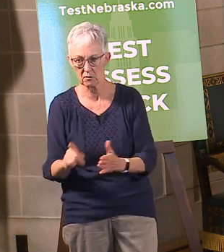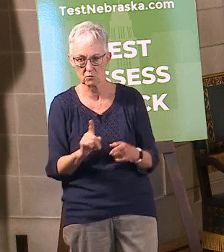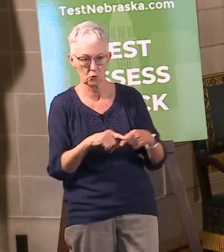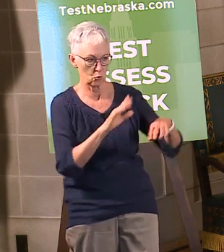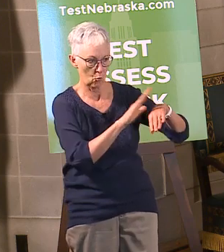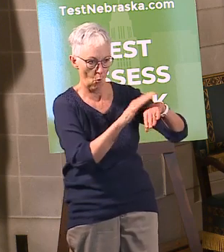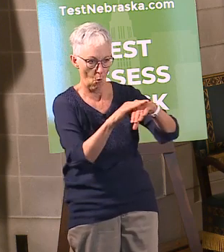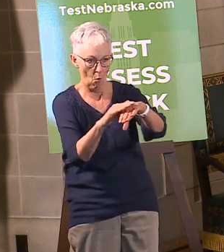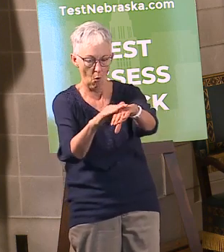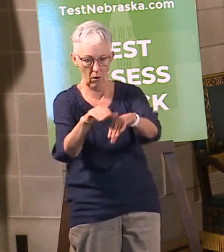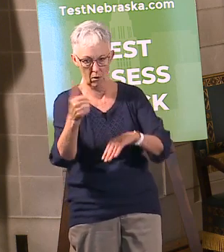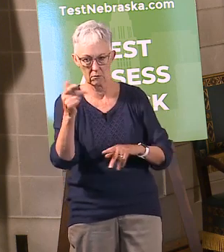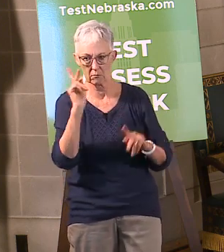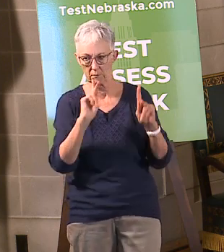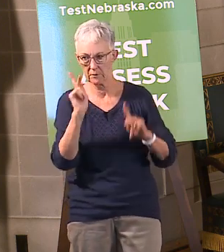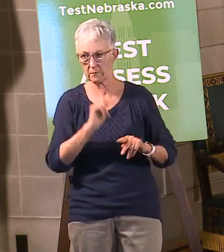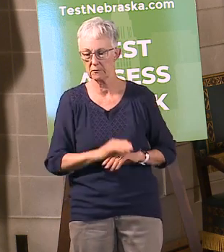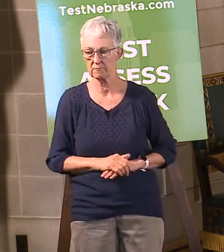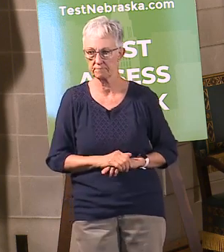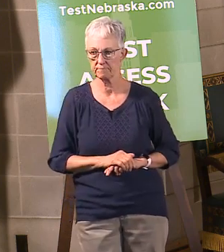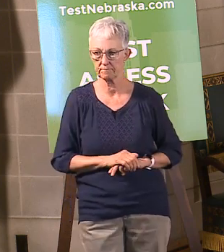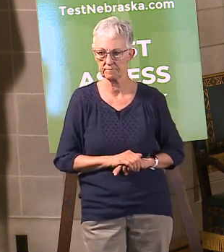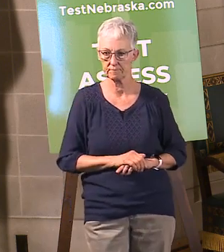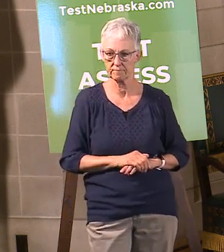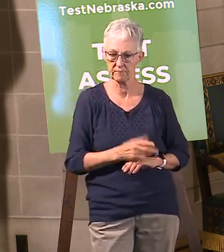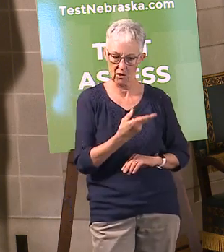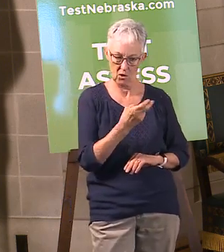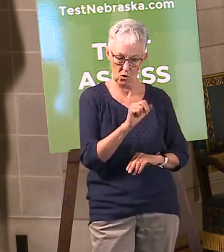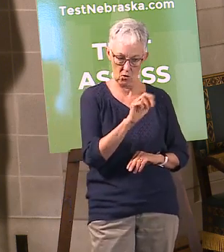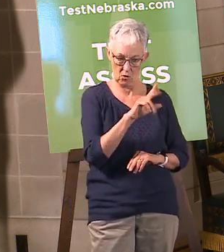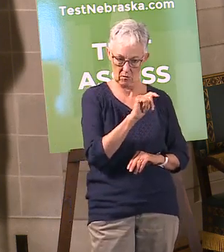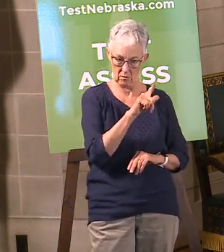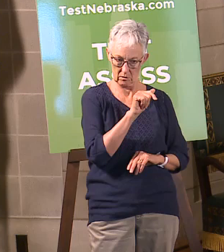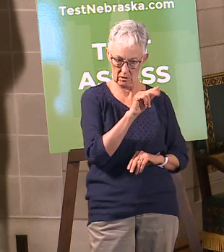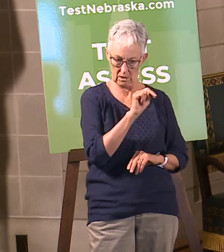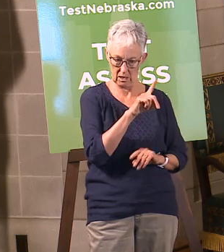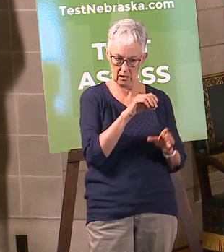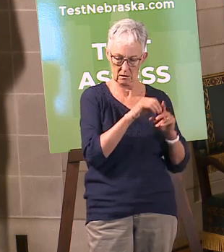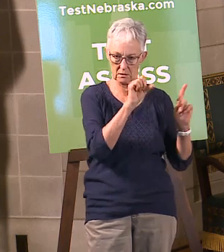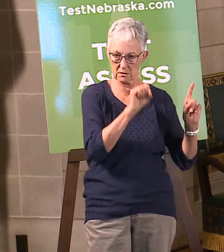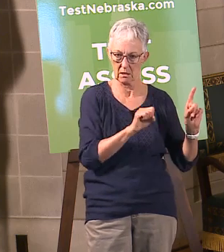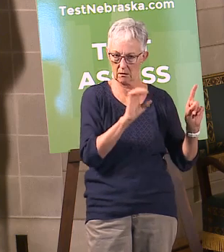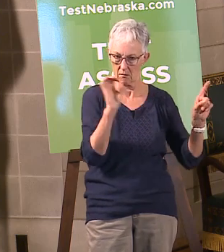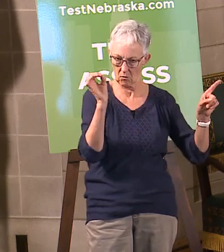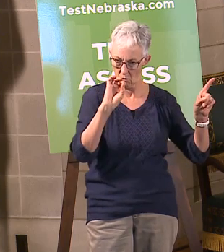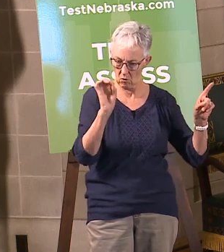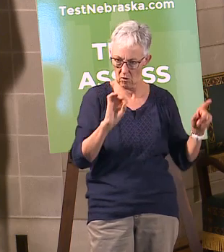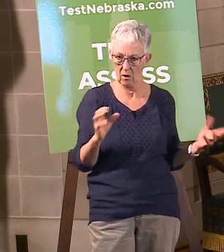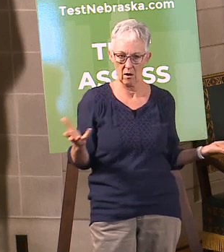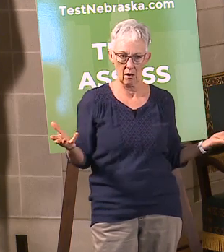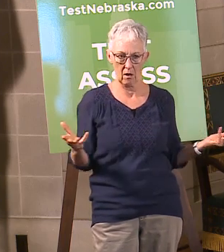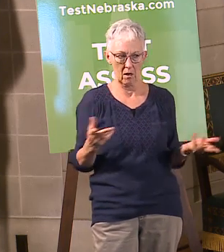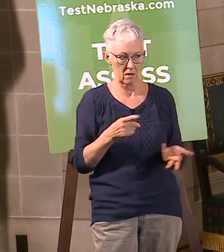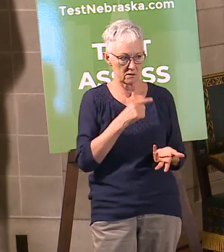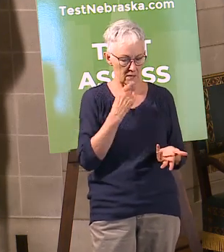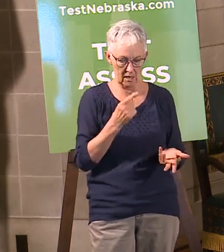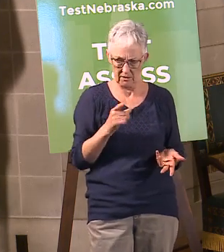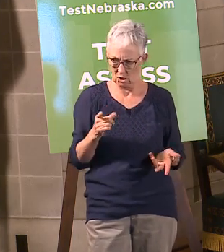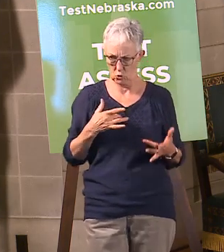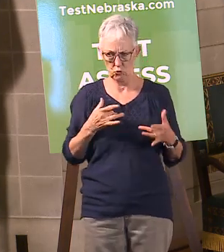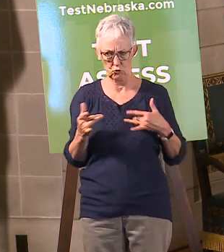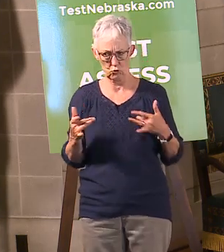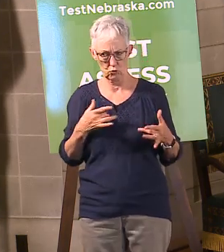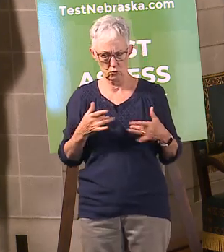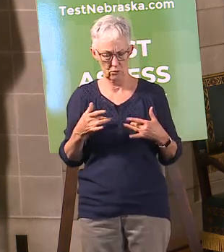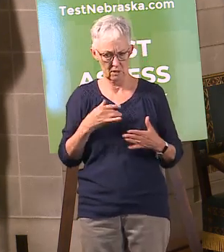In Heartland Worker Center in South Omaha is concerned about not being a requirement to report cases of COVID at individual